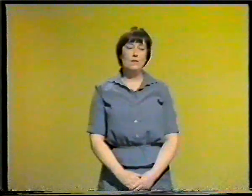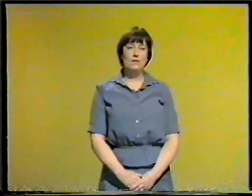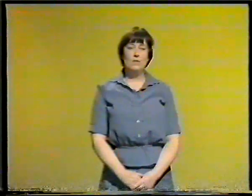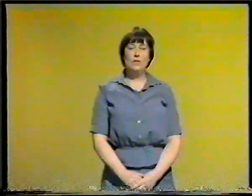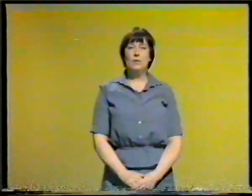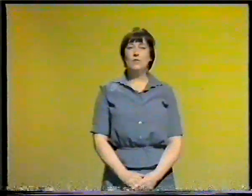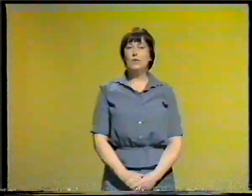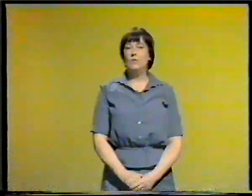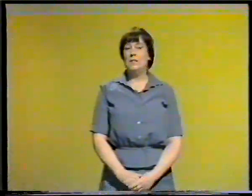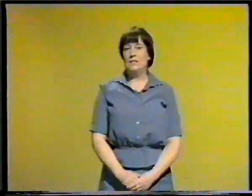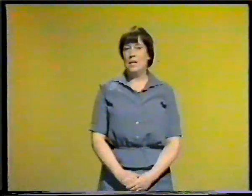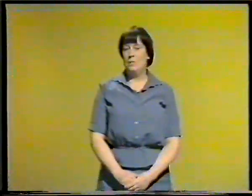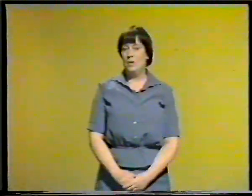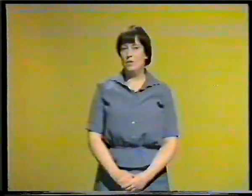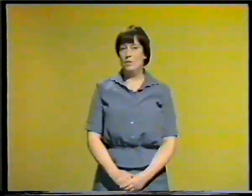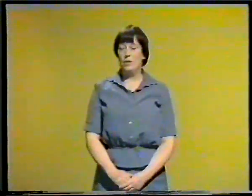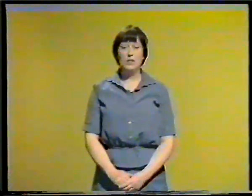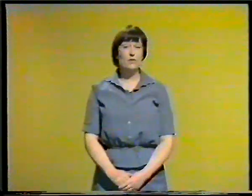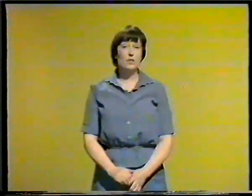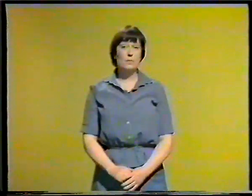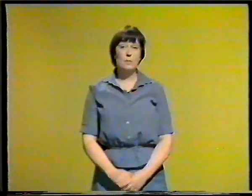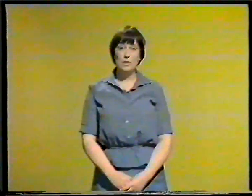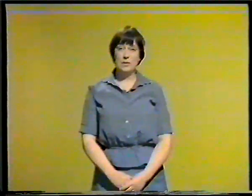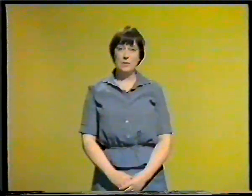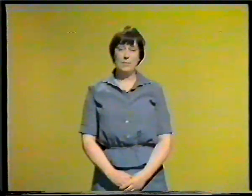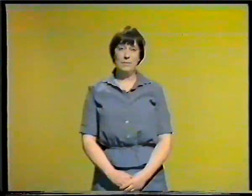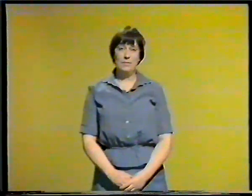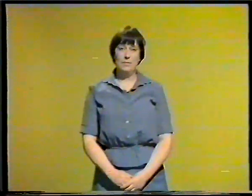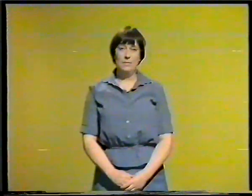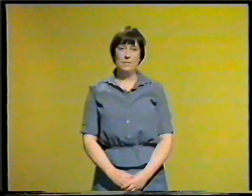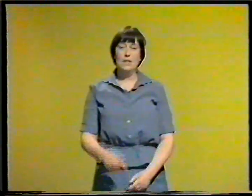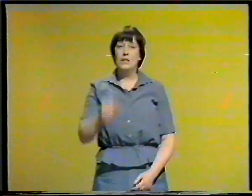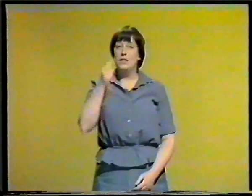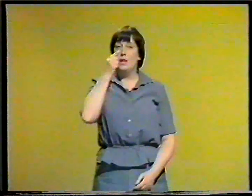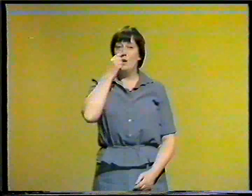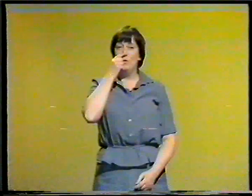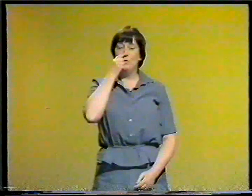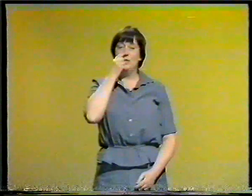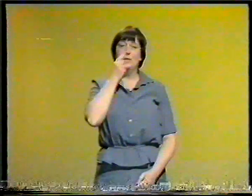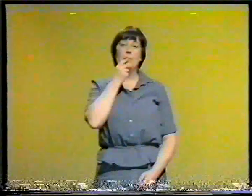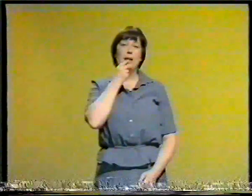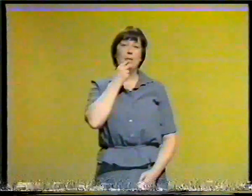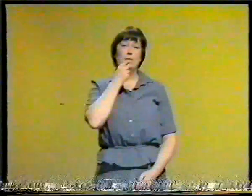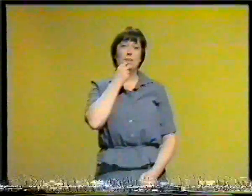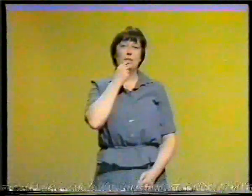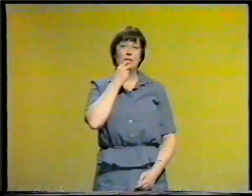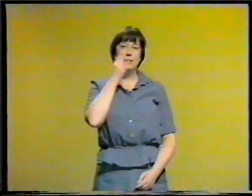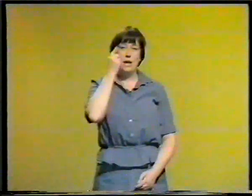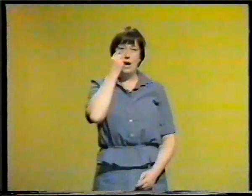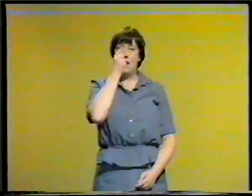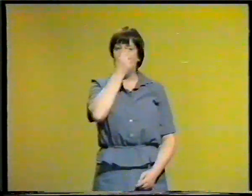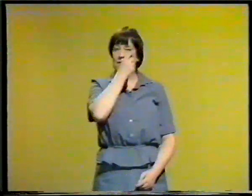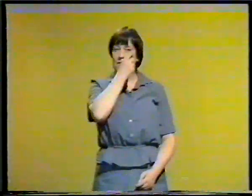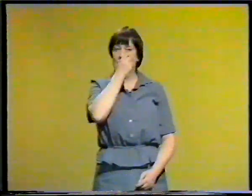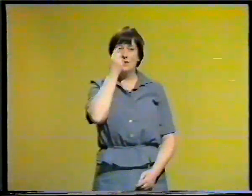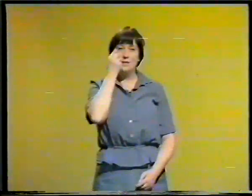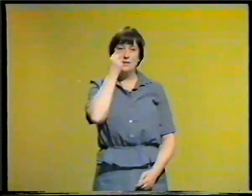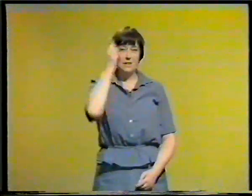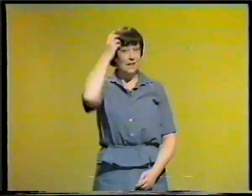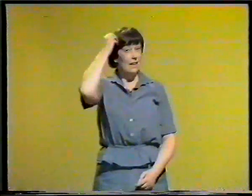When you want to indicate parts of the body, you just simply point to them. Nose and mouth, eyes,